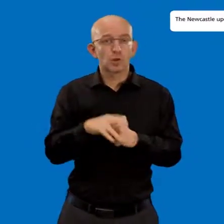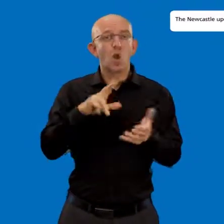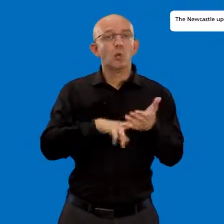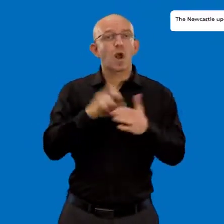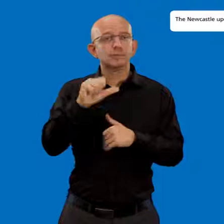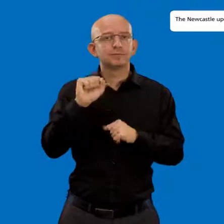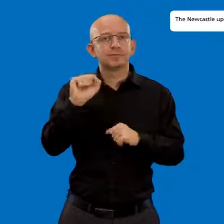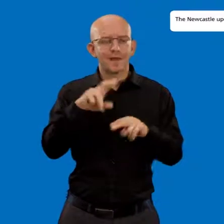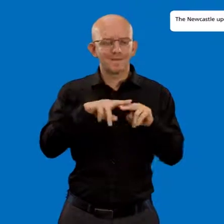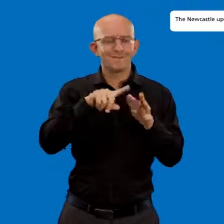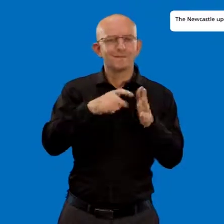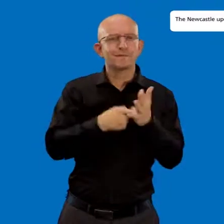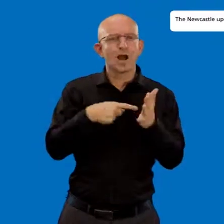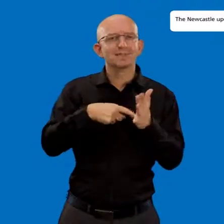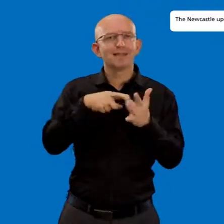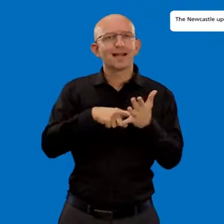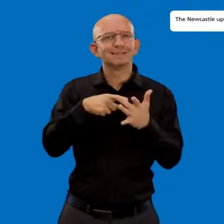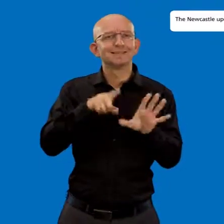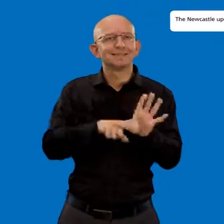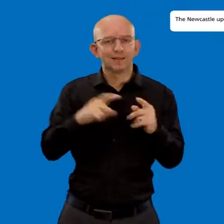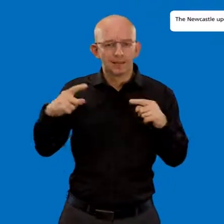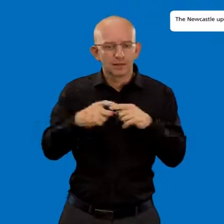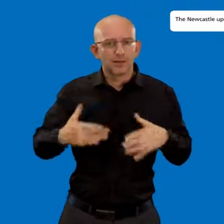the Northern Fertility Centre at Life,